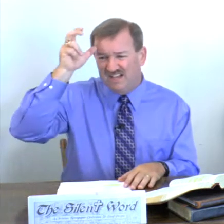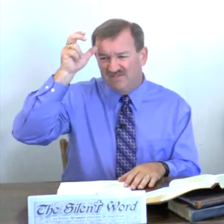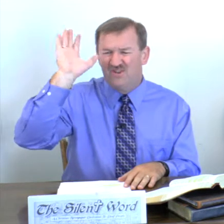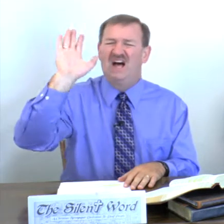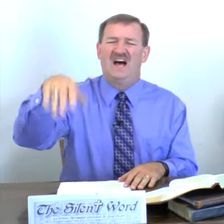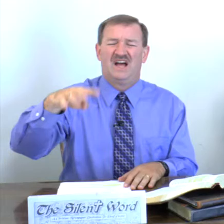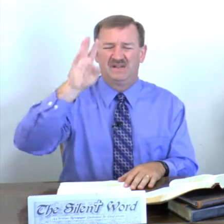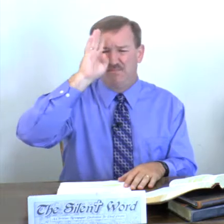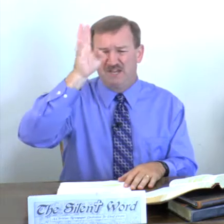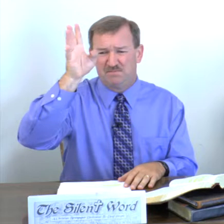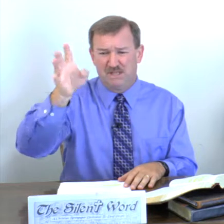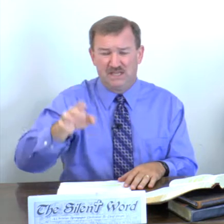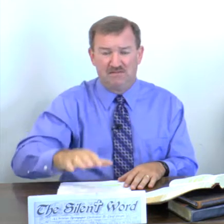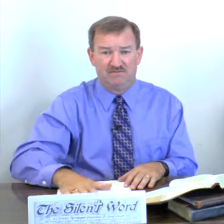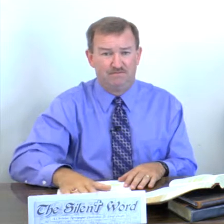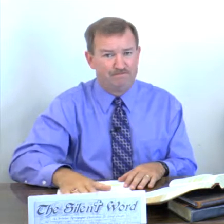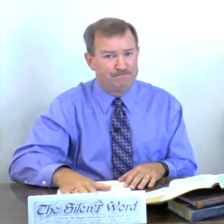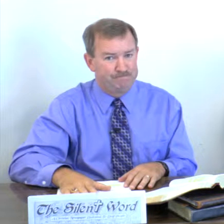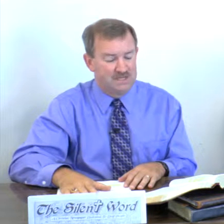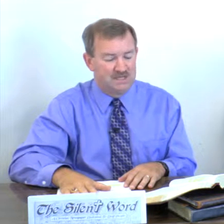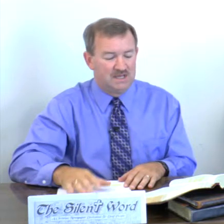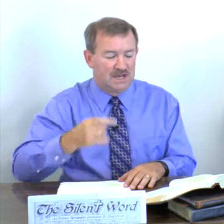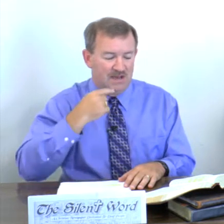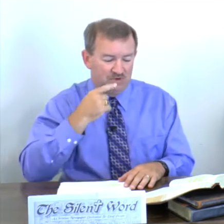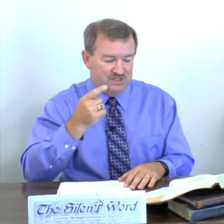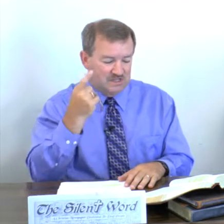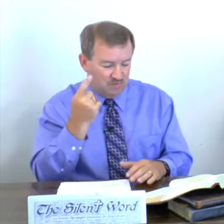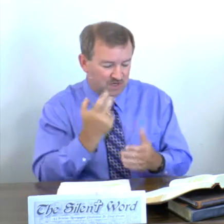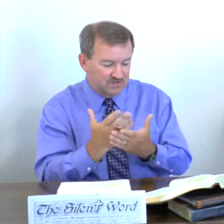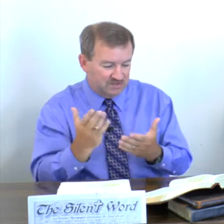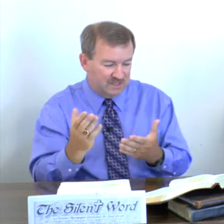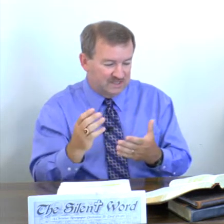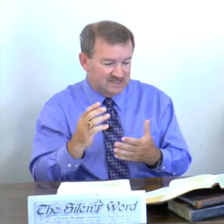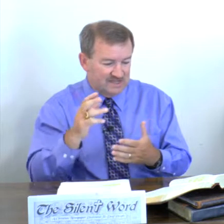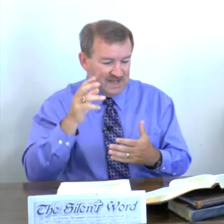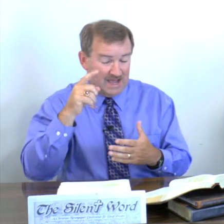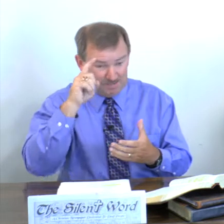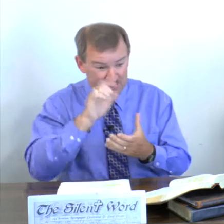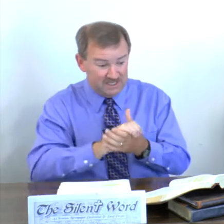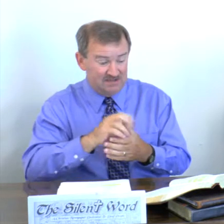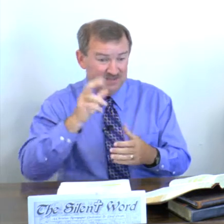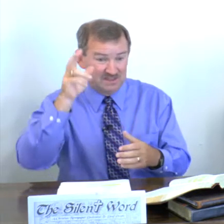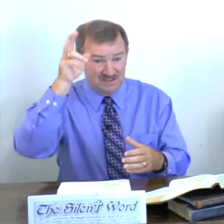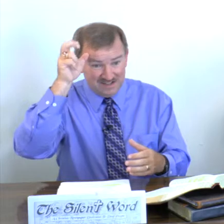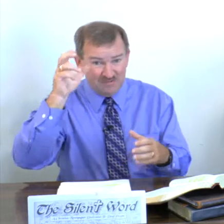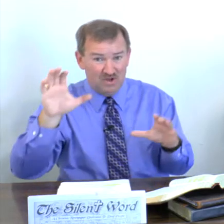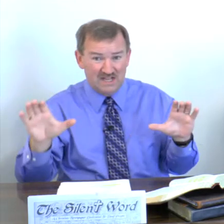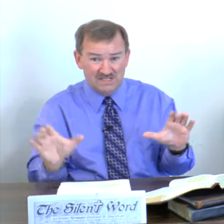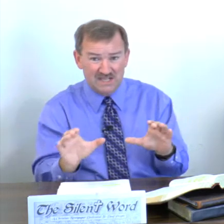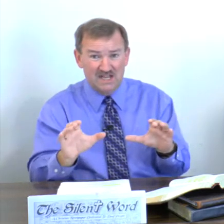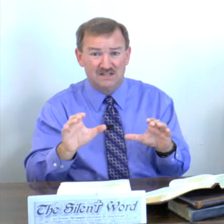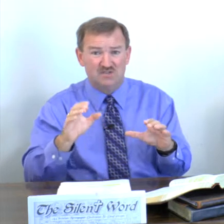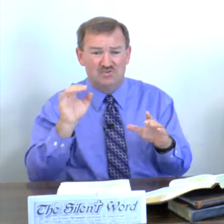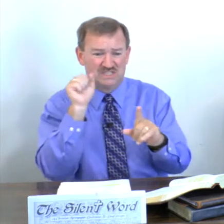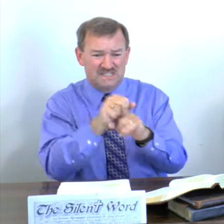devil, make believe. I want to tell you one of the things that I believe that the devil has done to